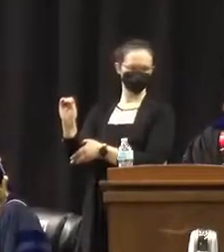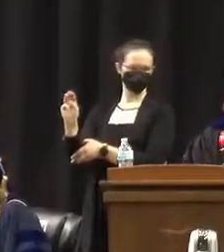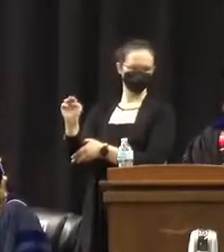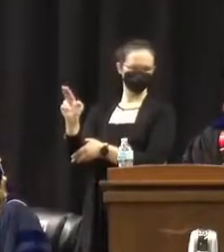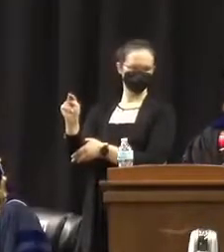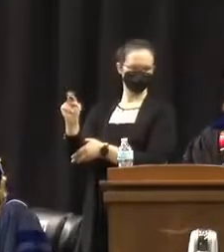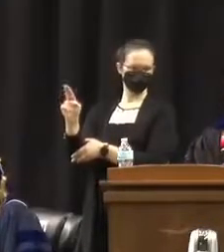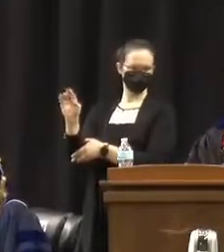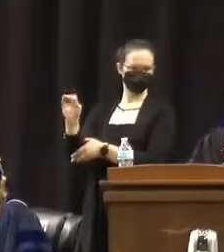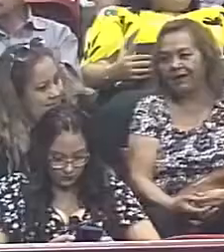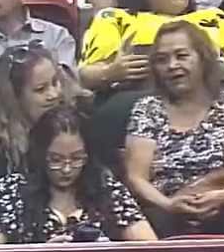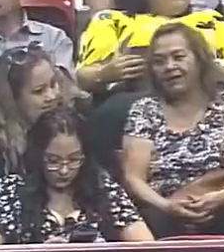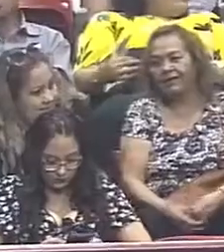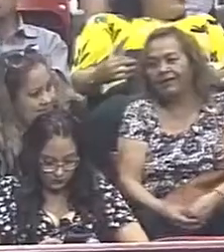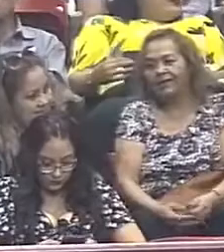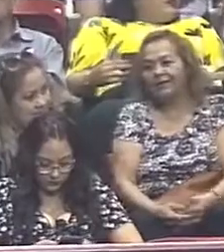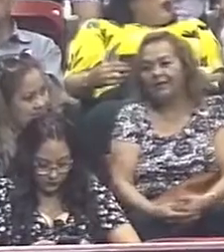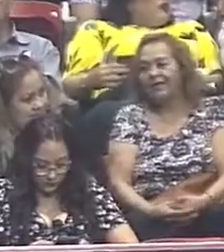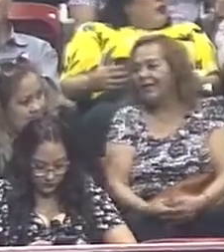Medical Academy.